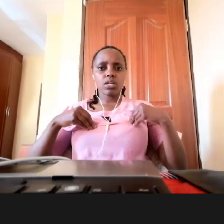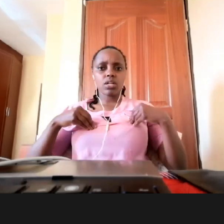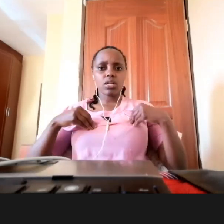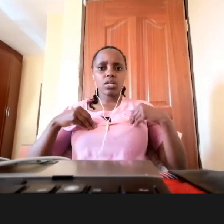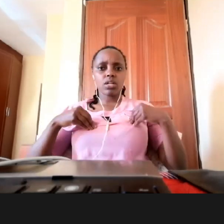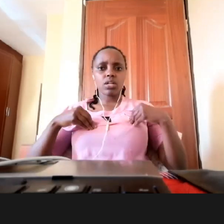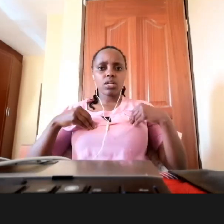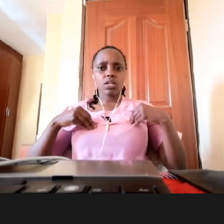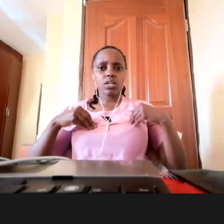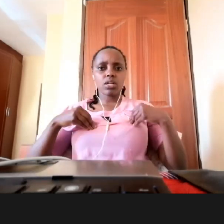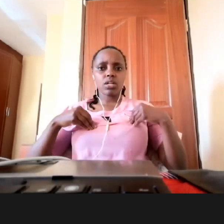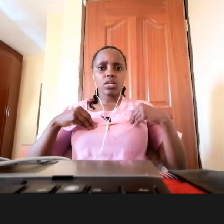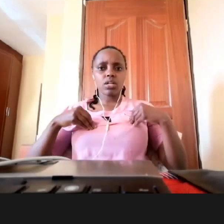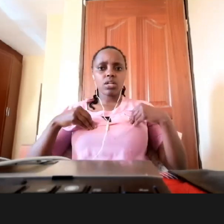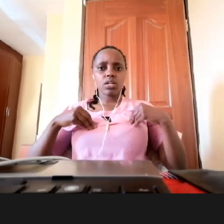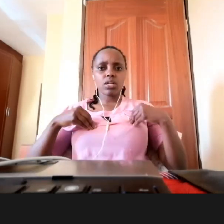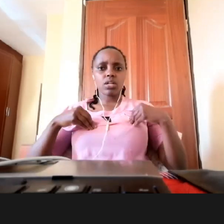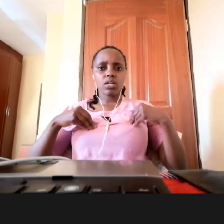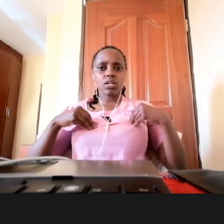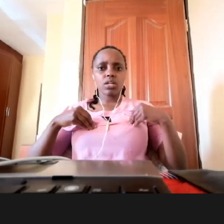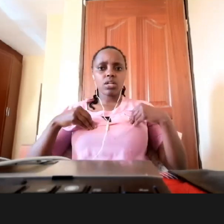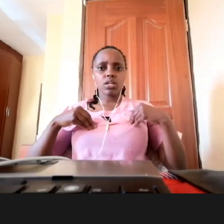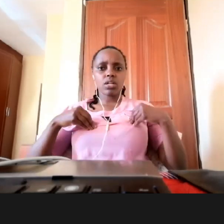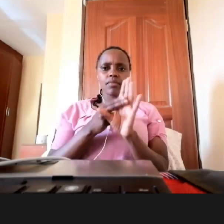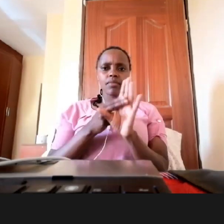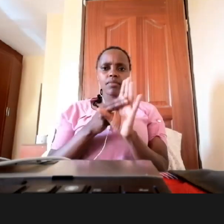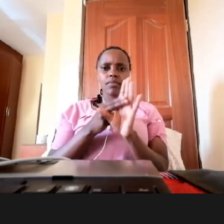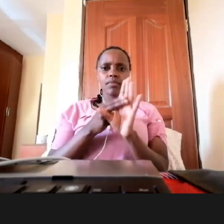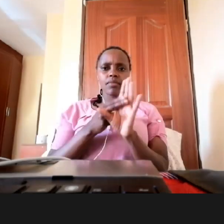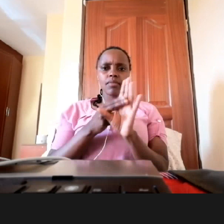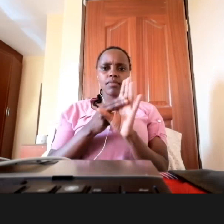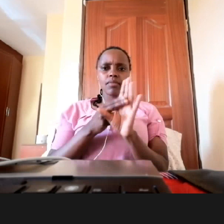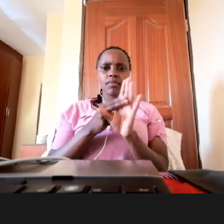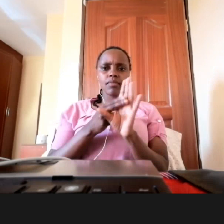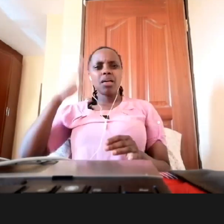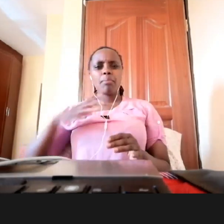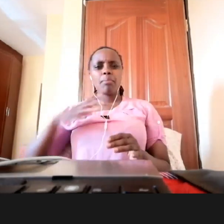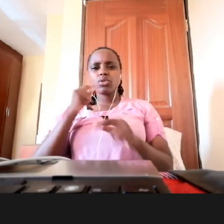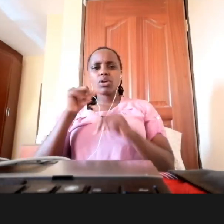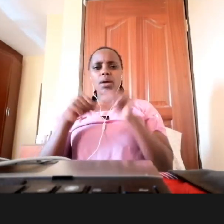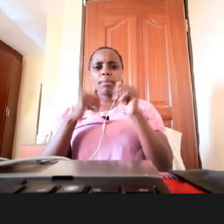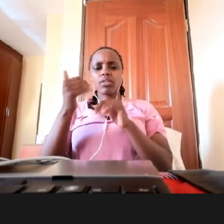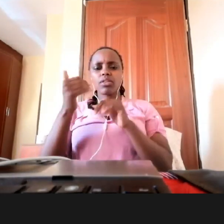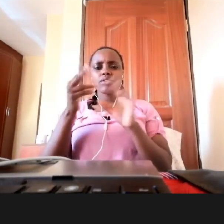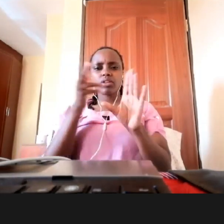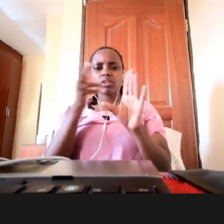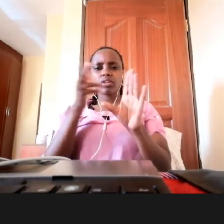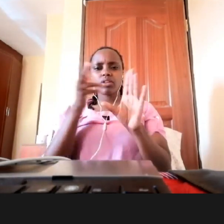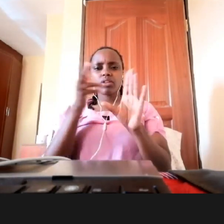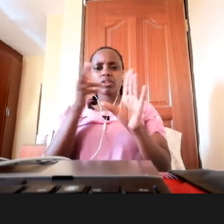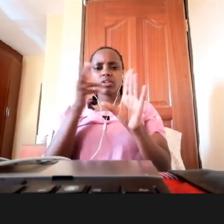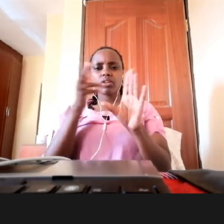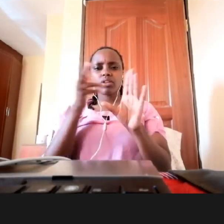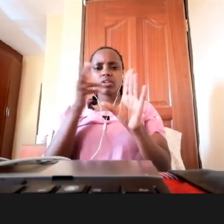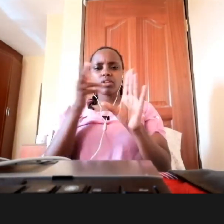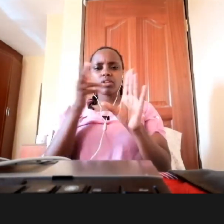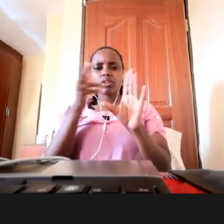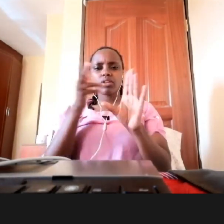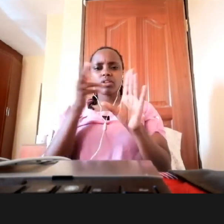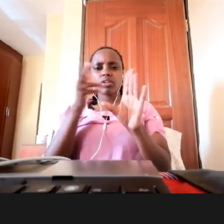adopted. Now, on child participation, I've had some people talk about child participation. The Gambia also has a